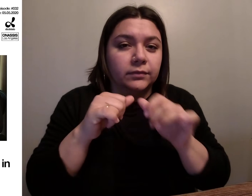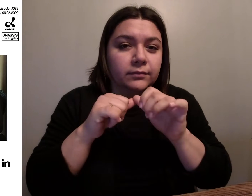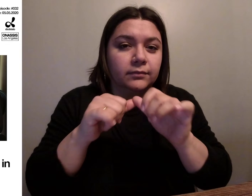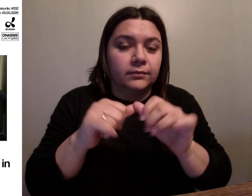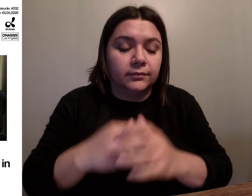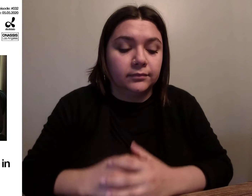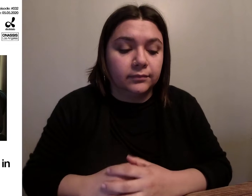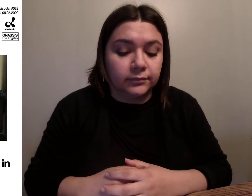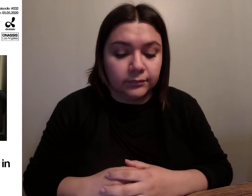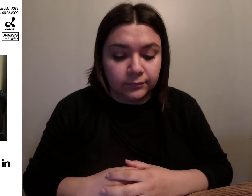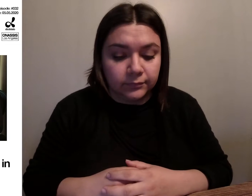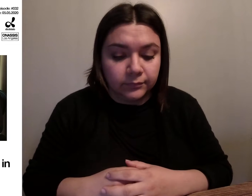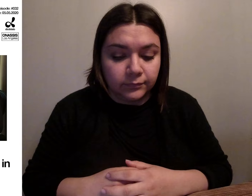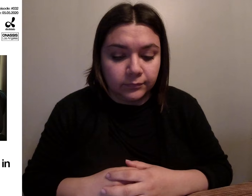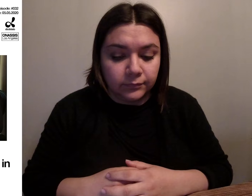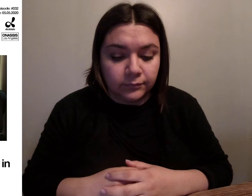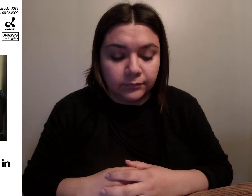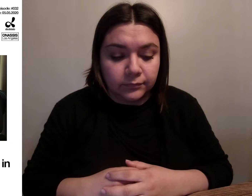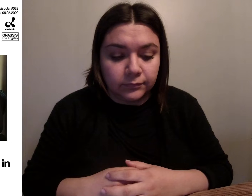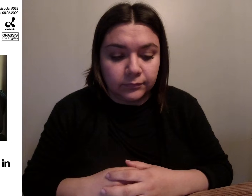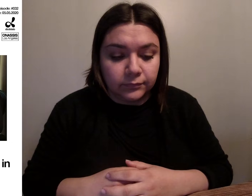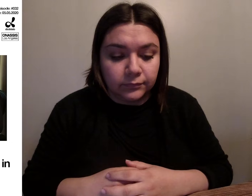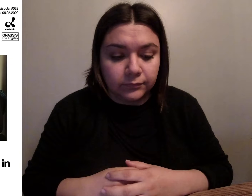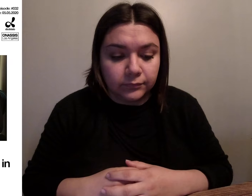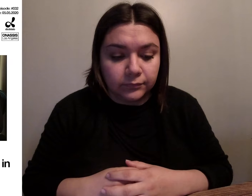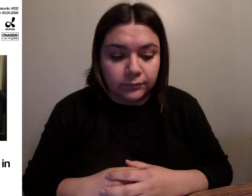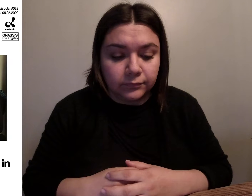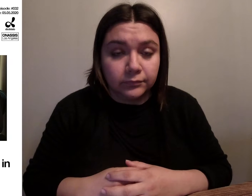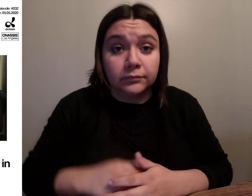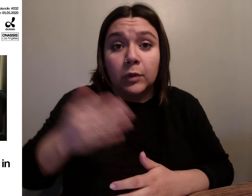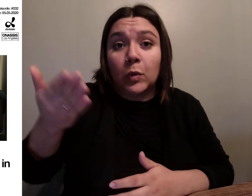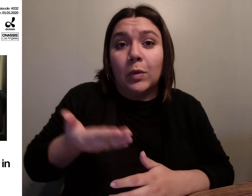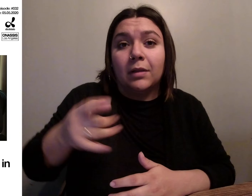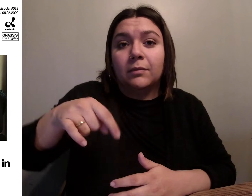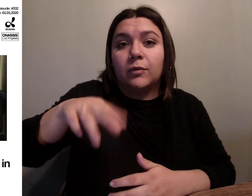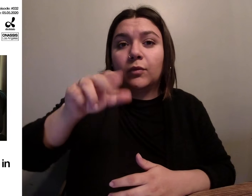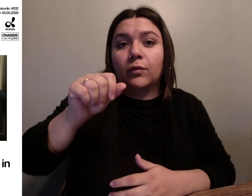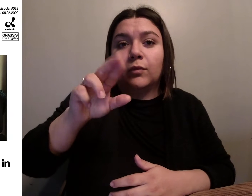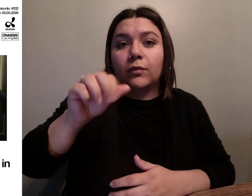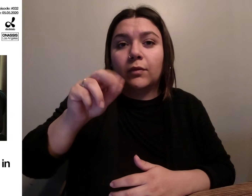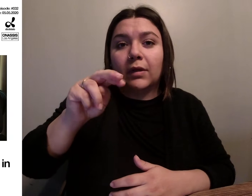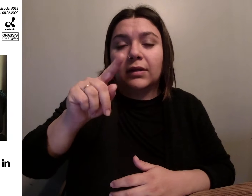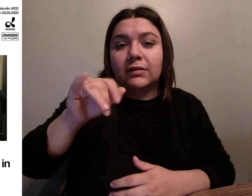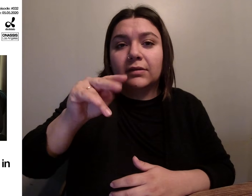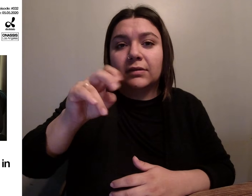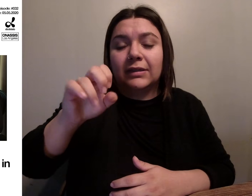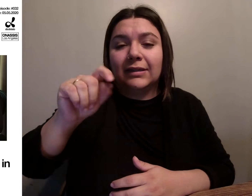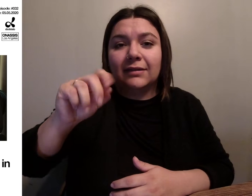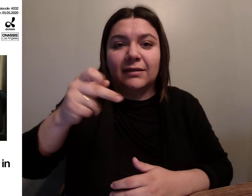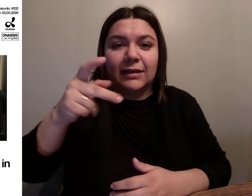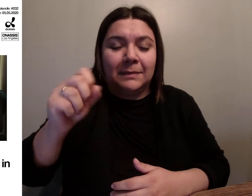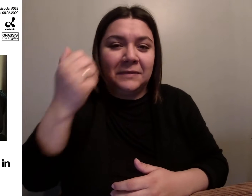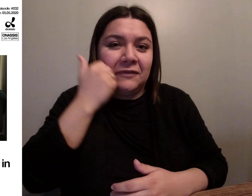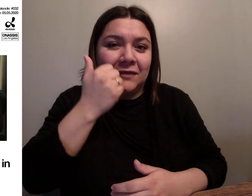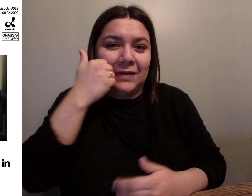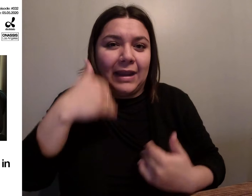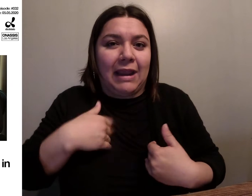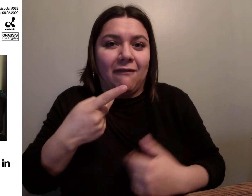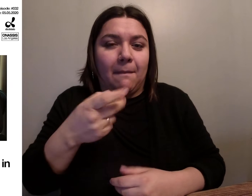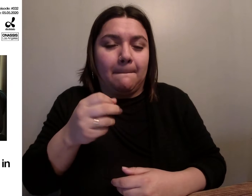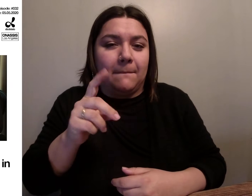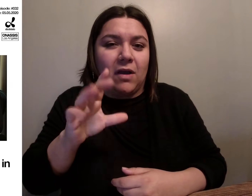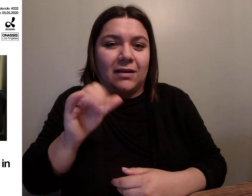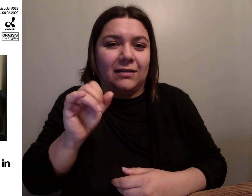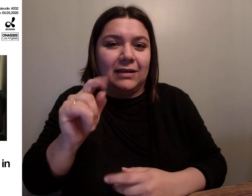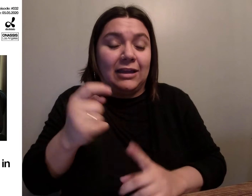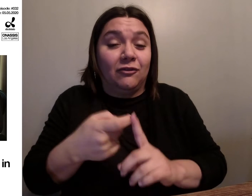Welcome to the Quarantine Tapes, a daily podcast from Onassis, LA and dublab. Hosted by Paul Holdengräber, this series chronicles